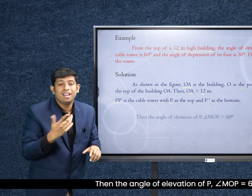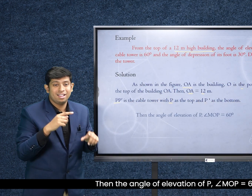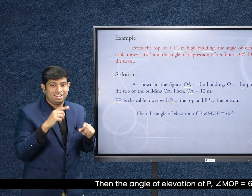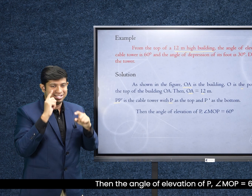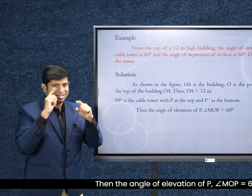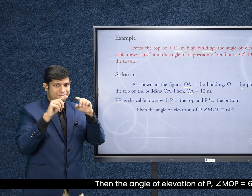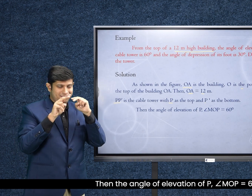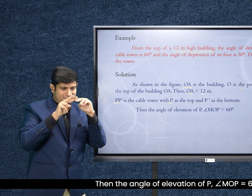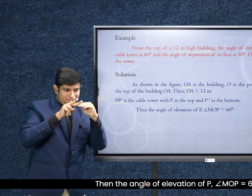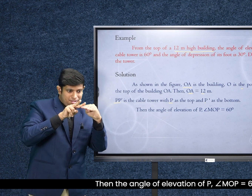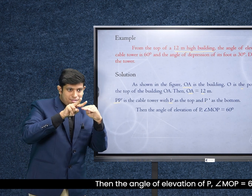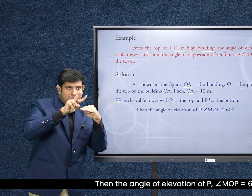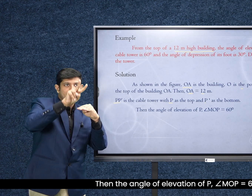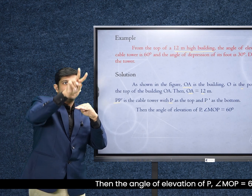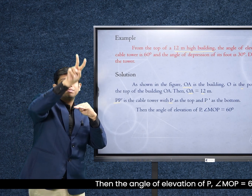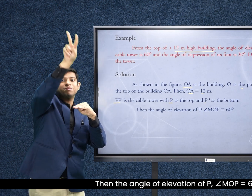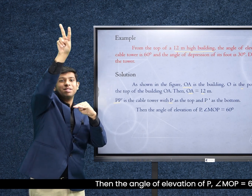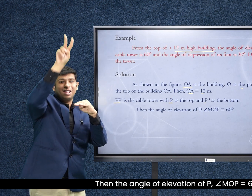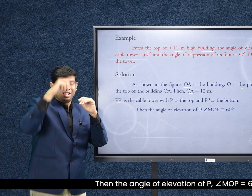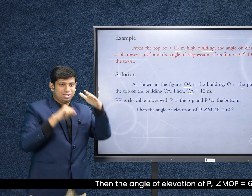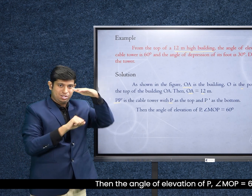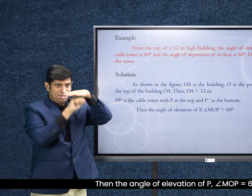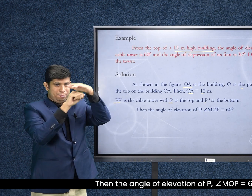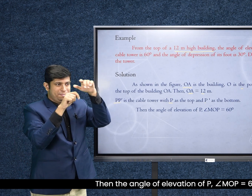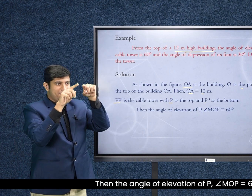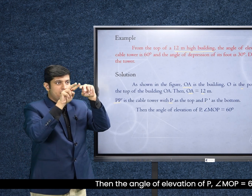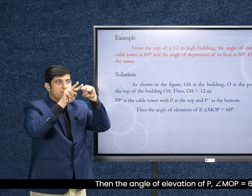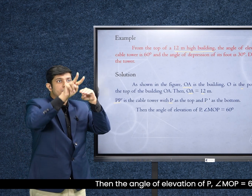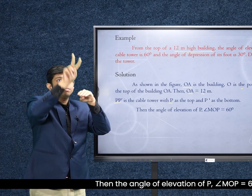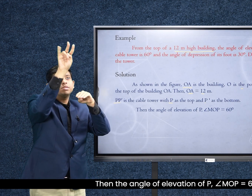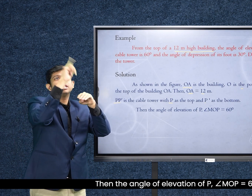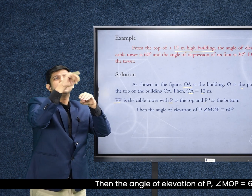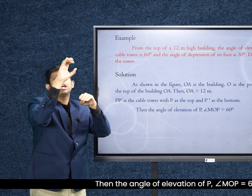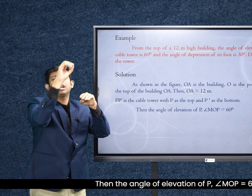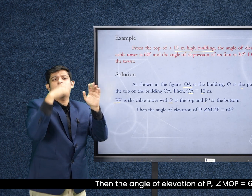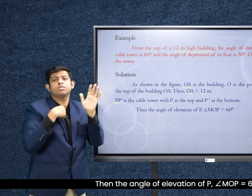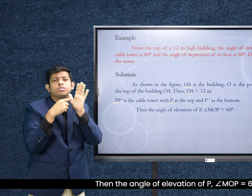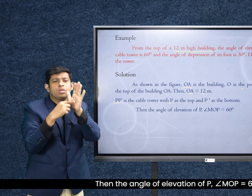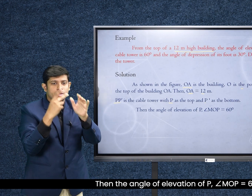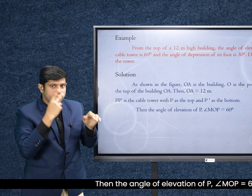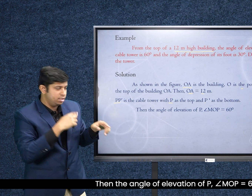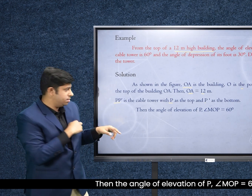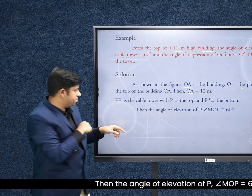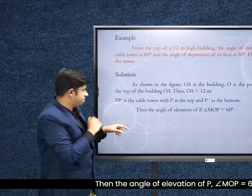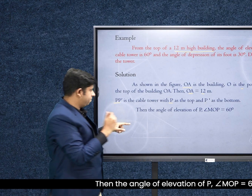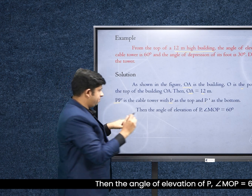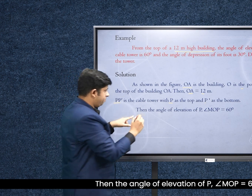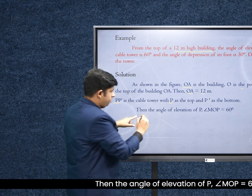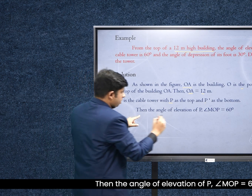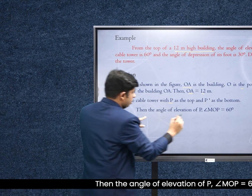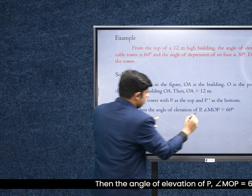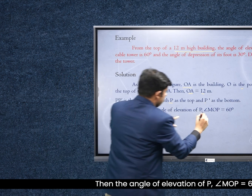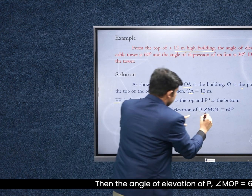Then the angle of elevation of P, that is angle MOP, is equal to 60 degrees.